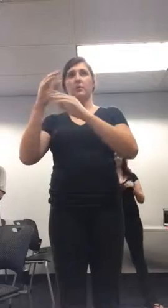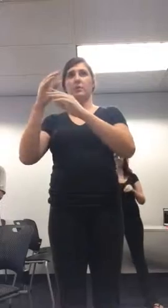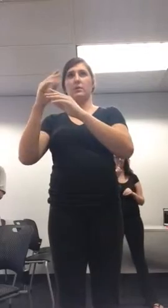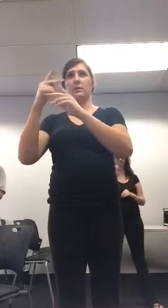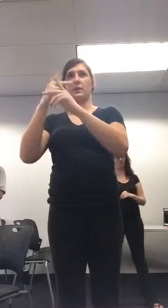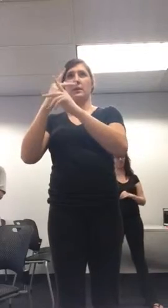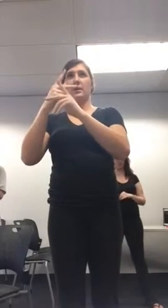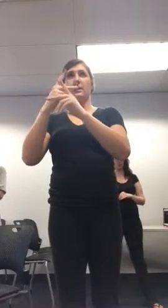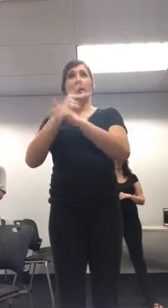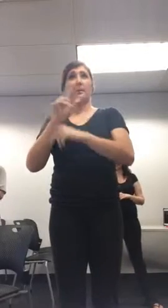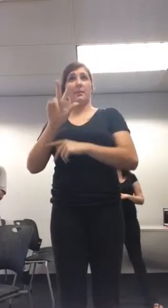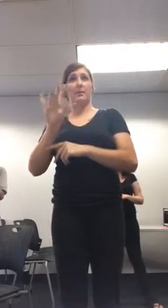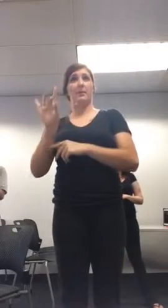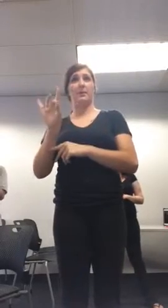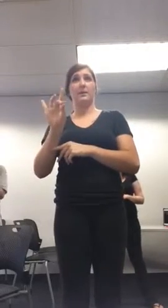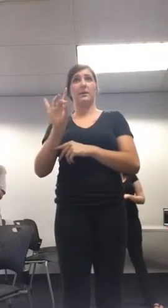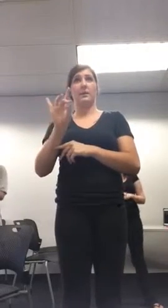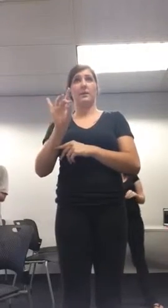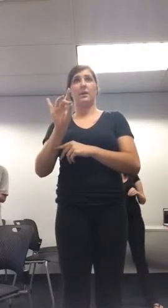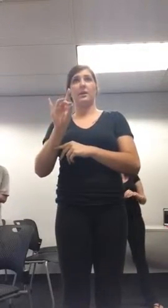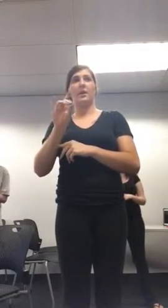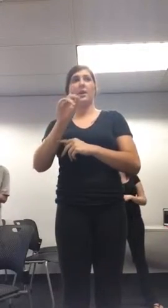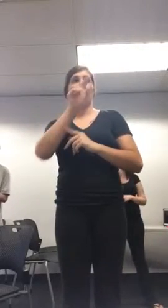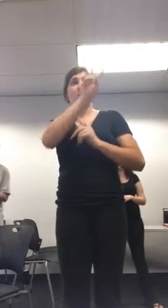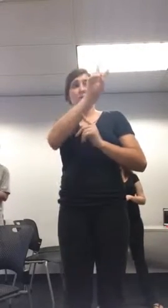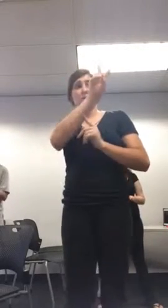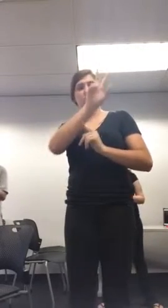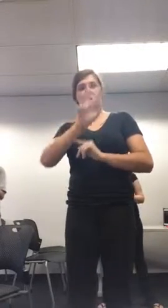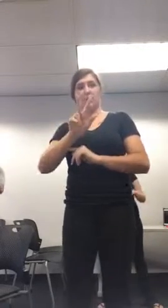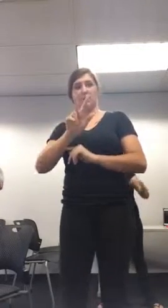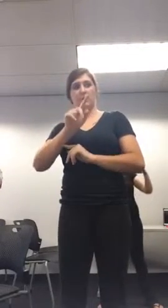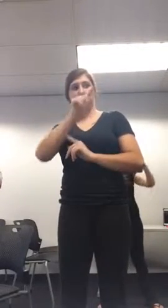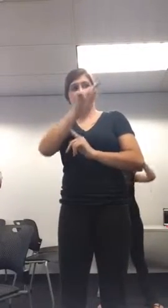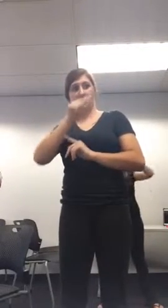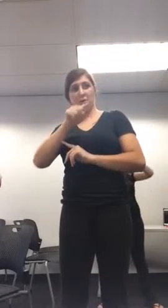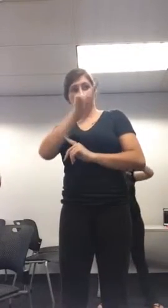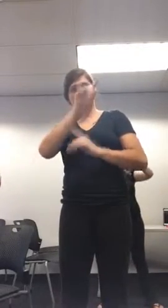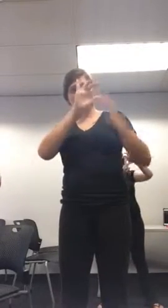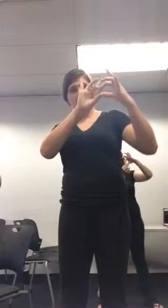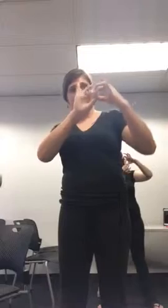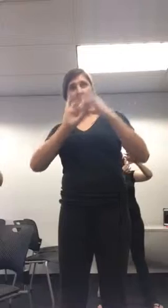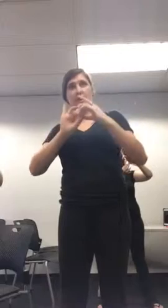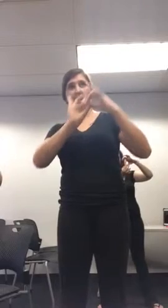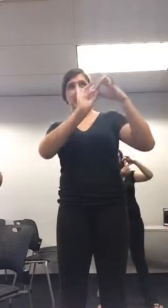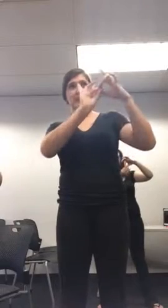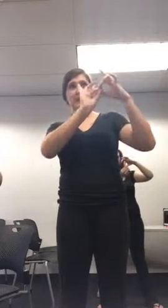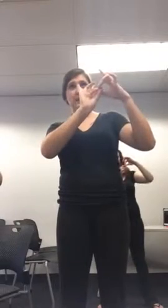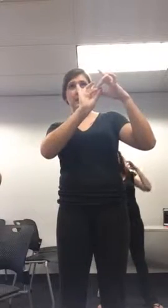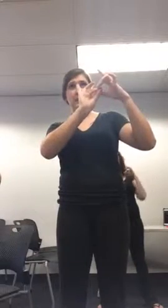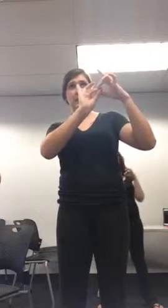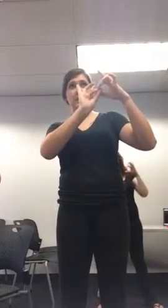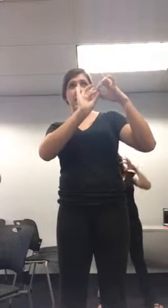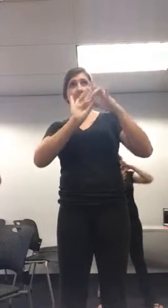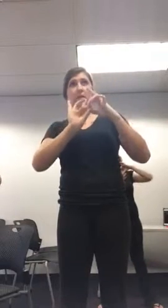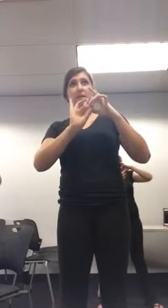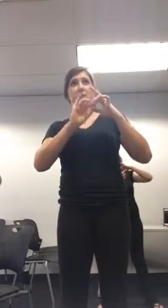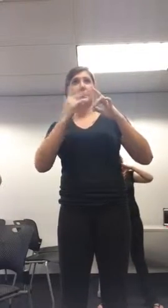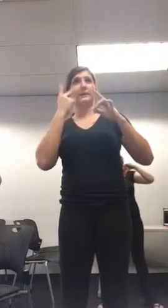just going to say, look at the 2 and the 3. They are connected. Where, let's see, 2 times 3 is